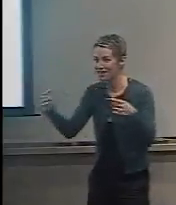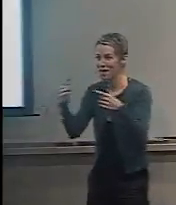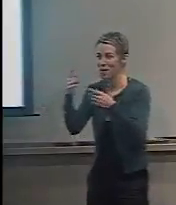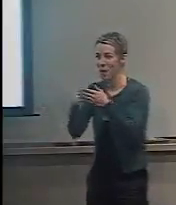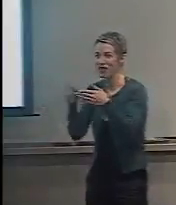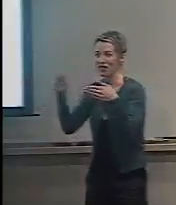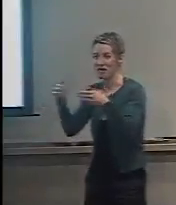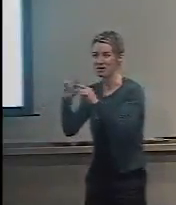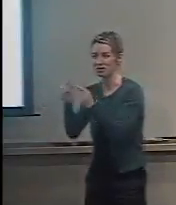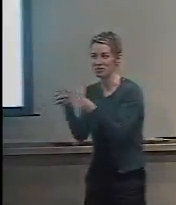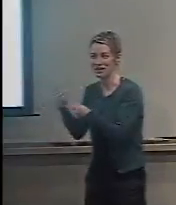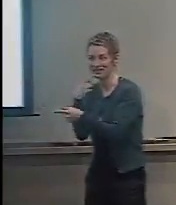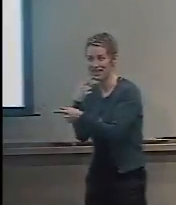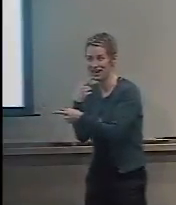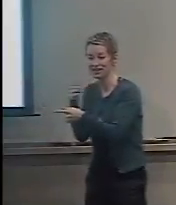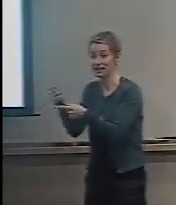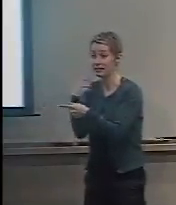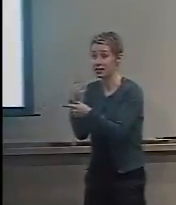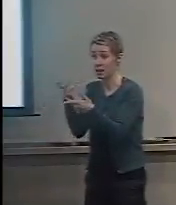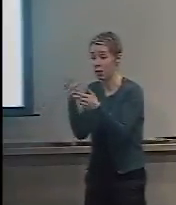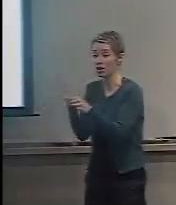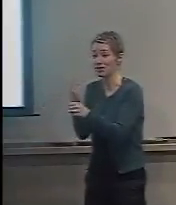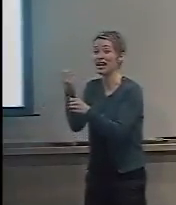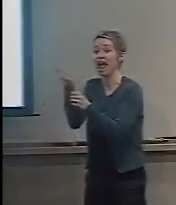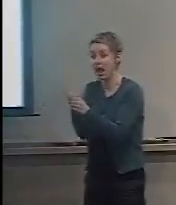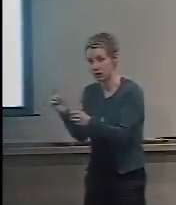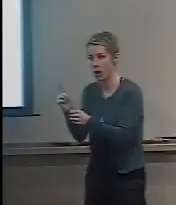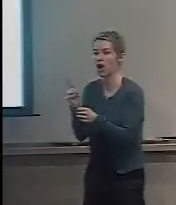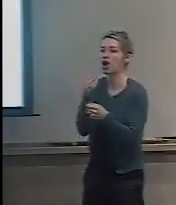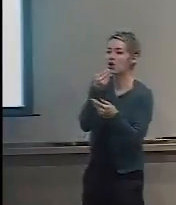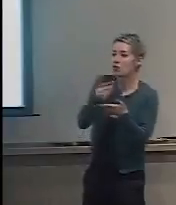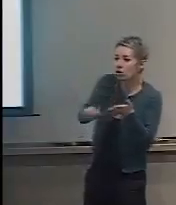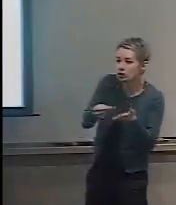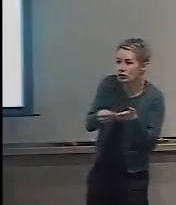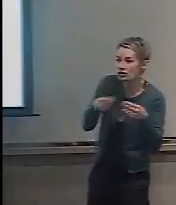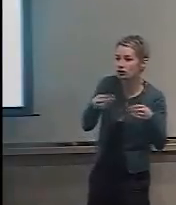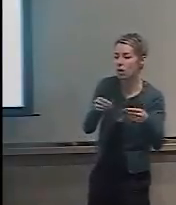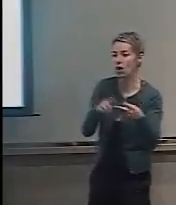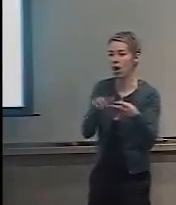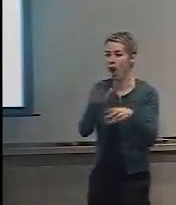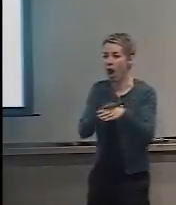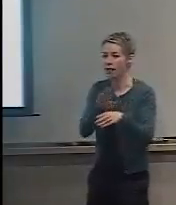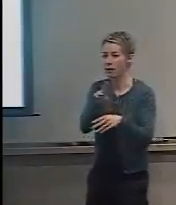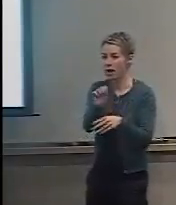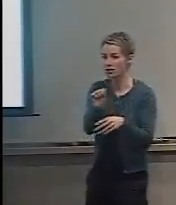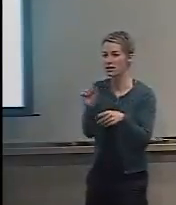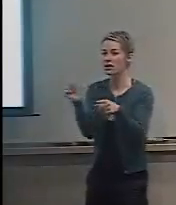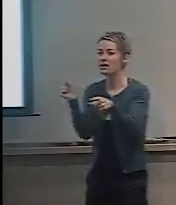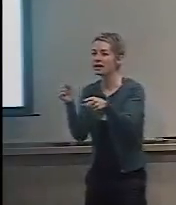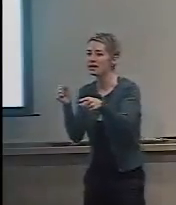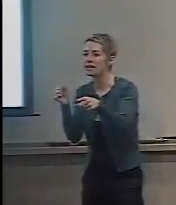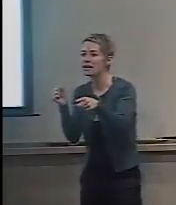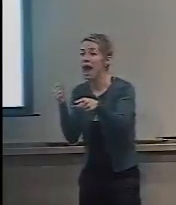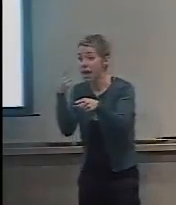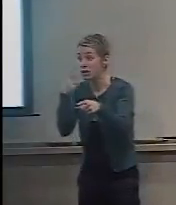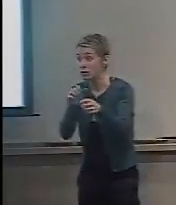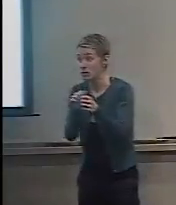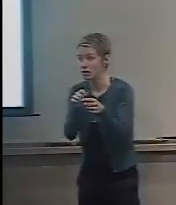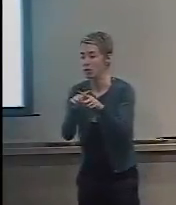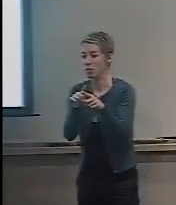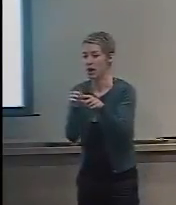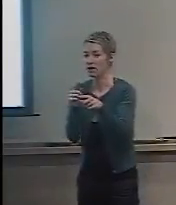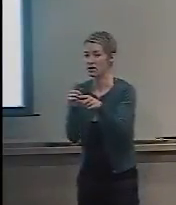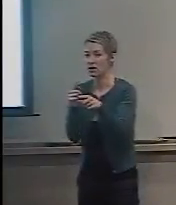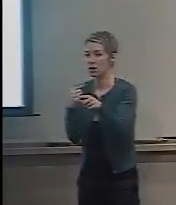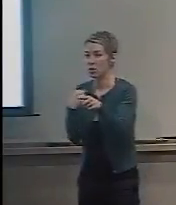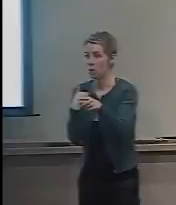said, we would like to use this everywhere, at the grocery store, on the bus. Right, but you could go, I agree with you, but